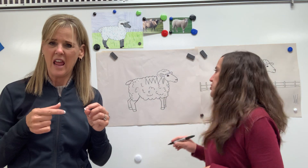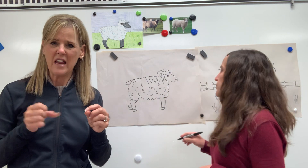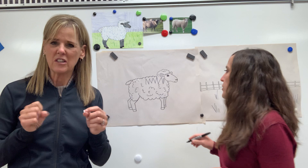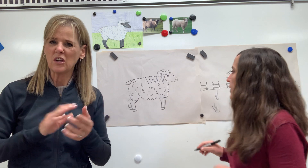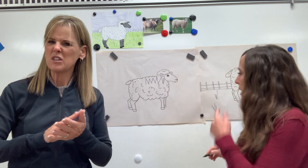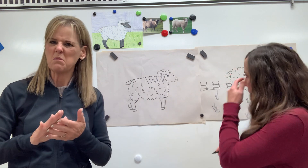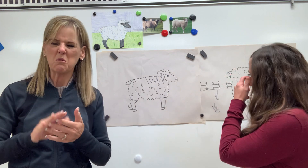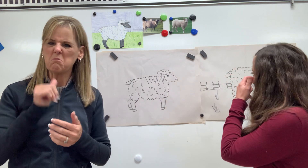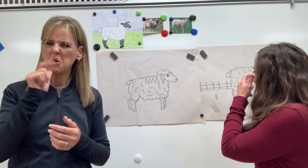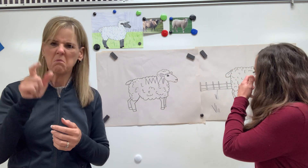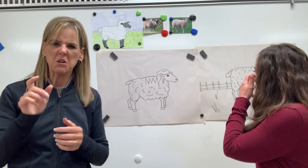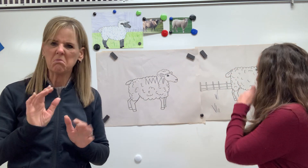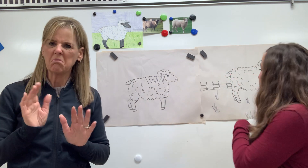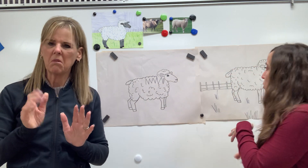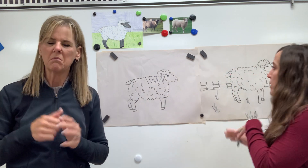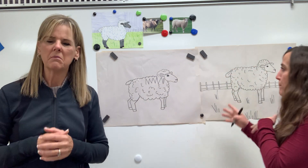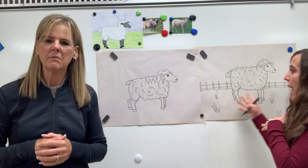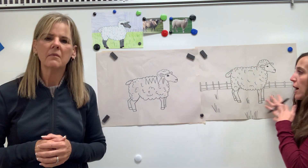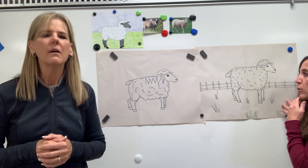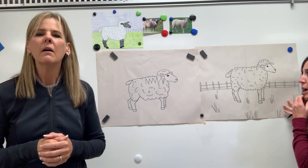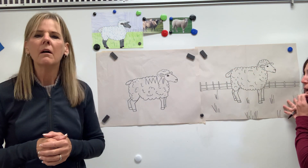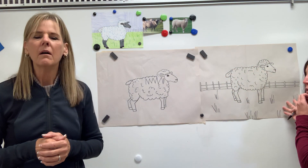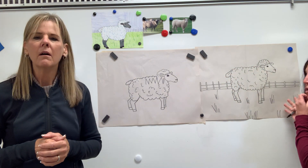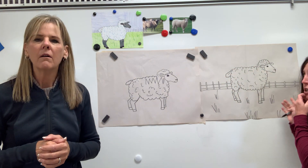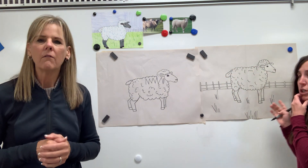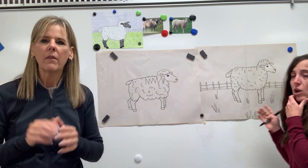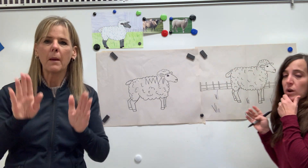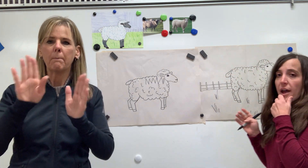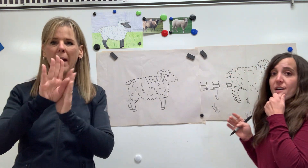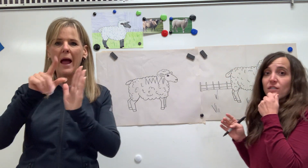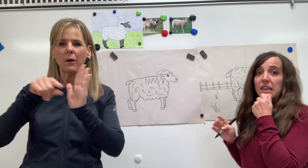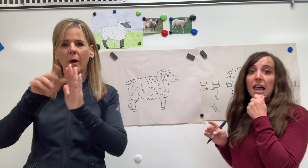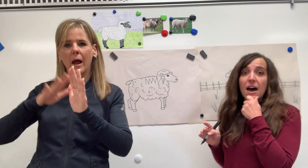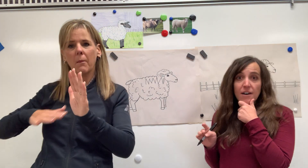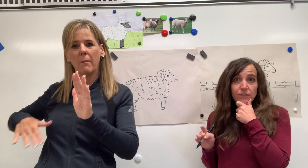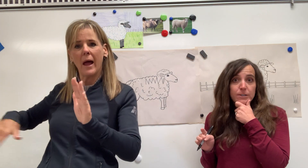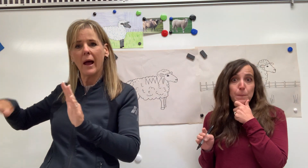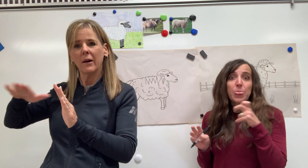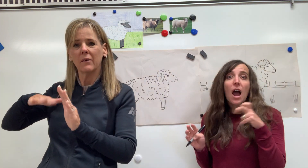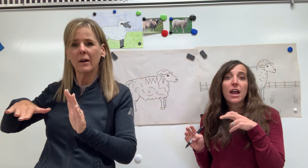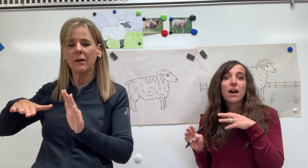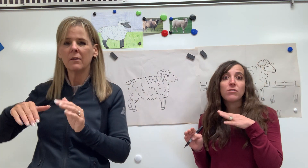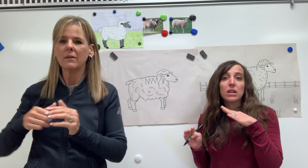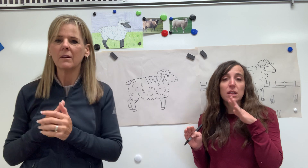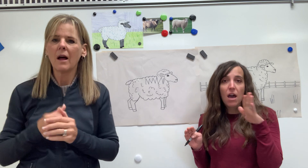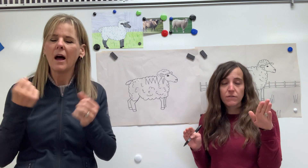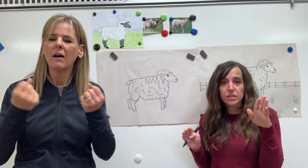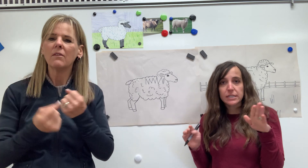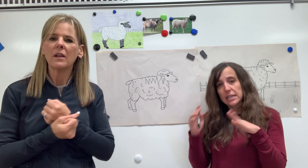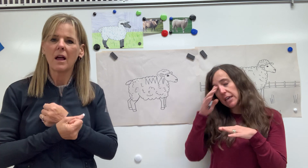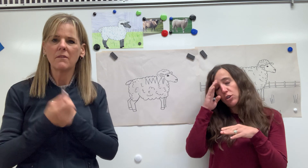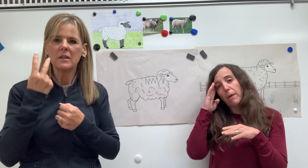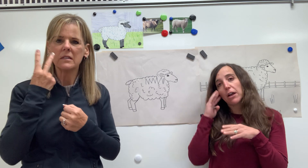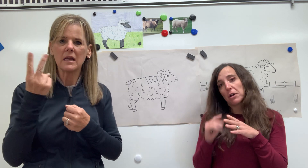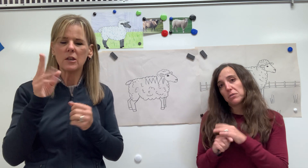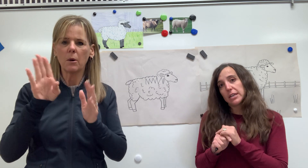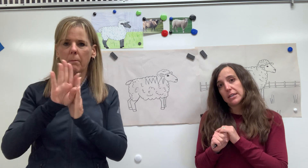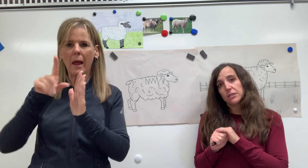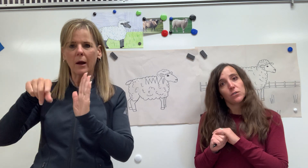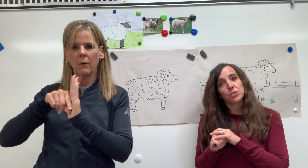for the legs. Now, for the background, you know what I have loved? I have loved seeing your background ideas, first